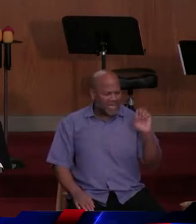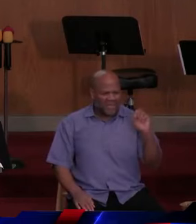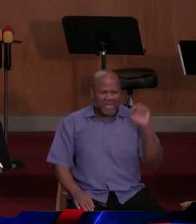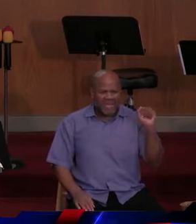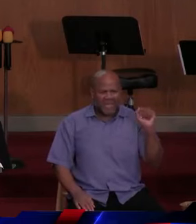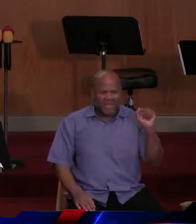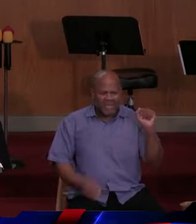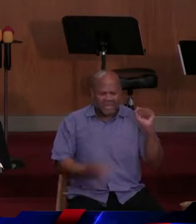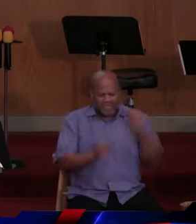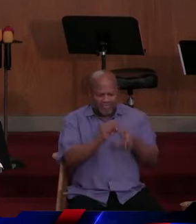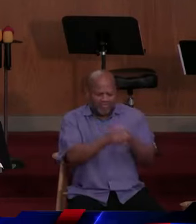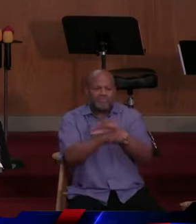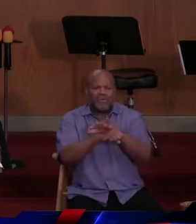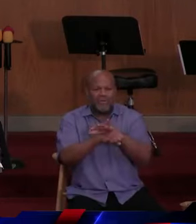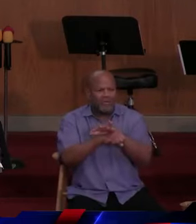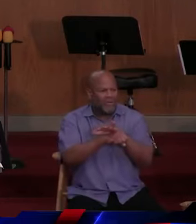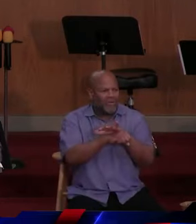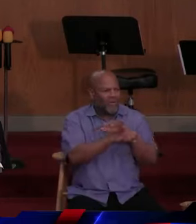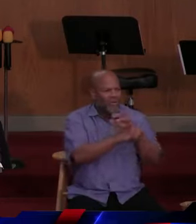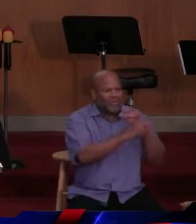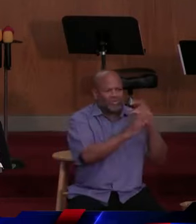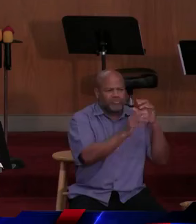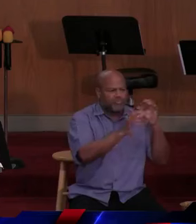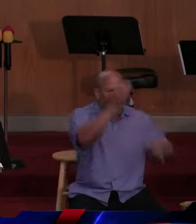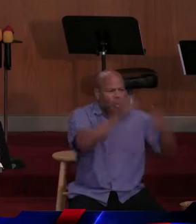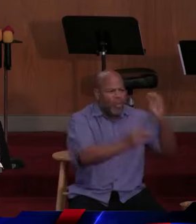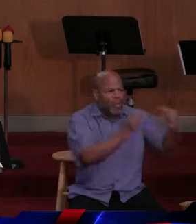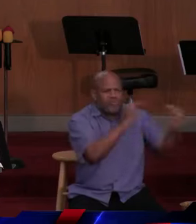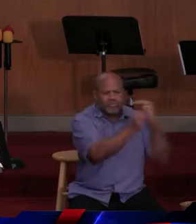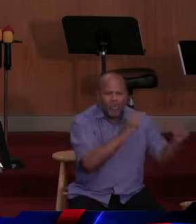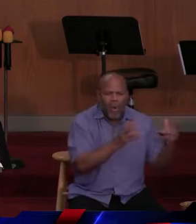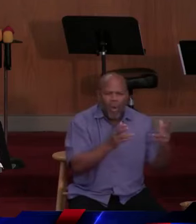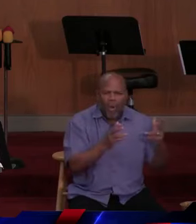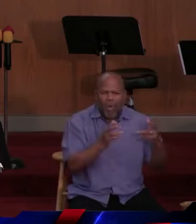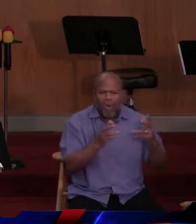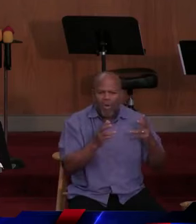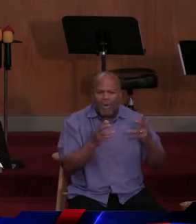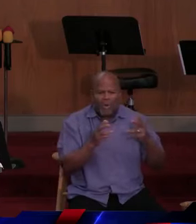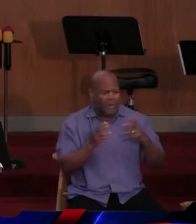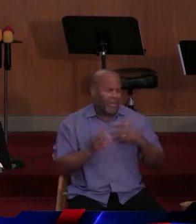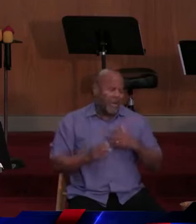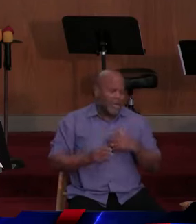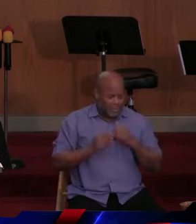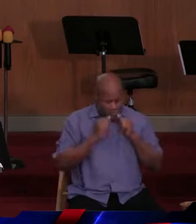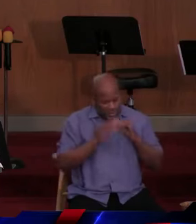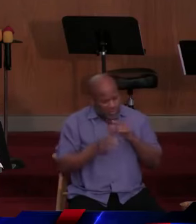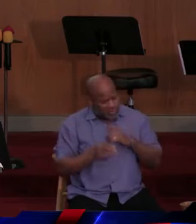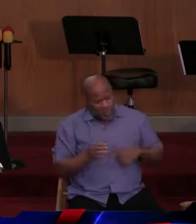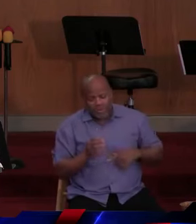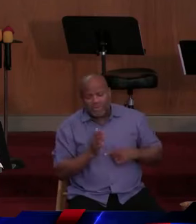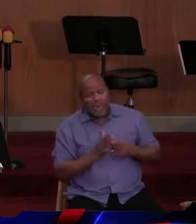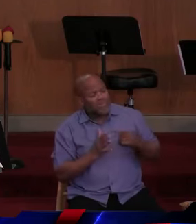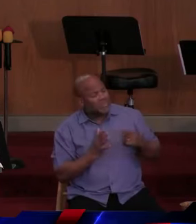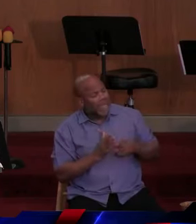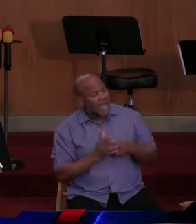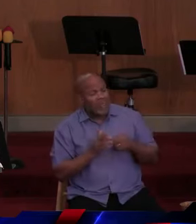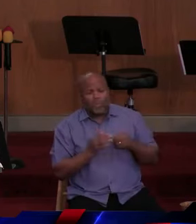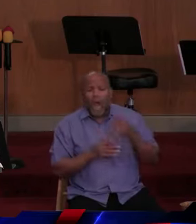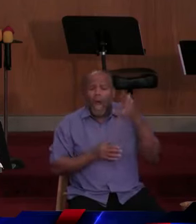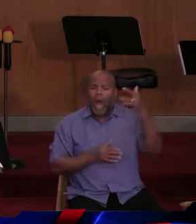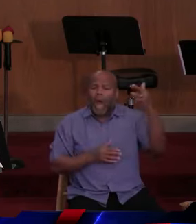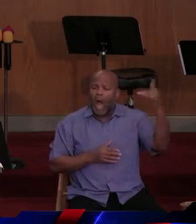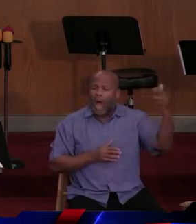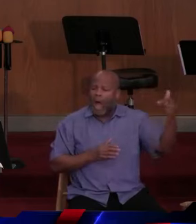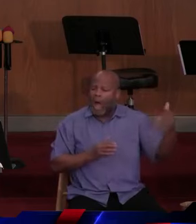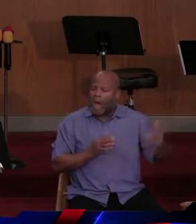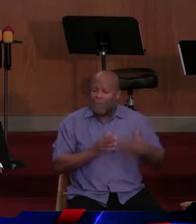mediations, I'll bless the Lord at some times. and every now and then. No,